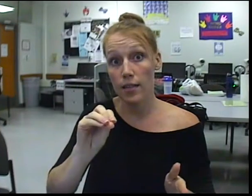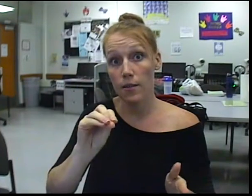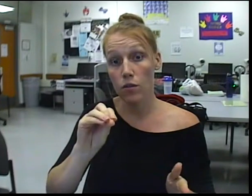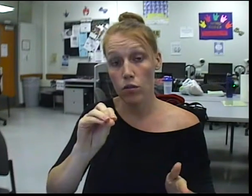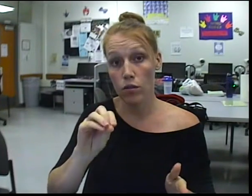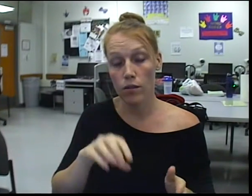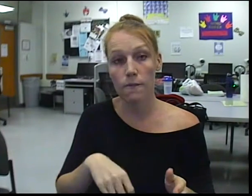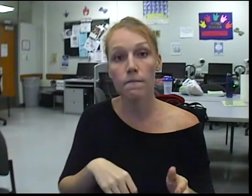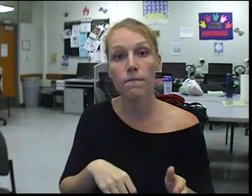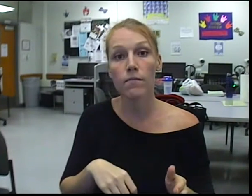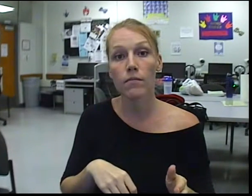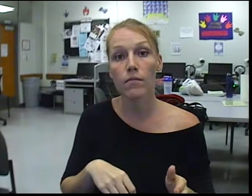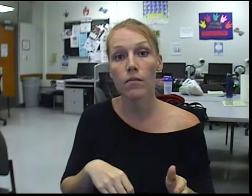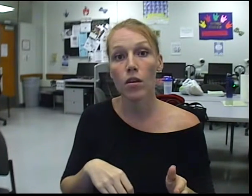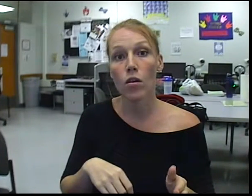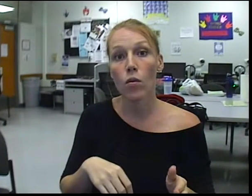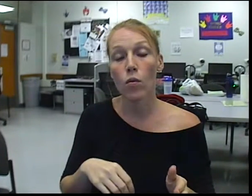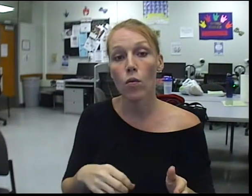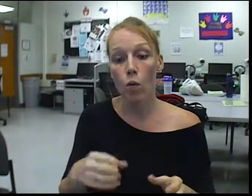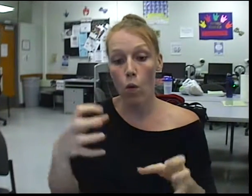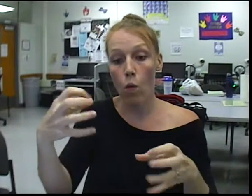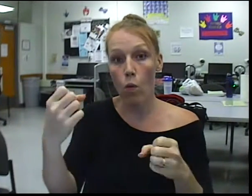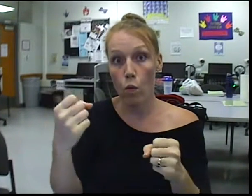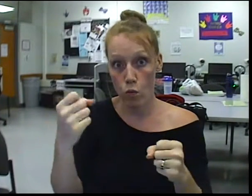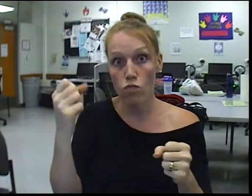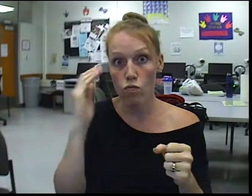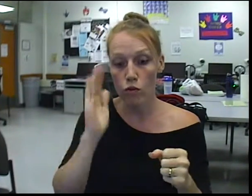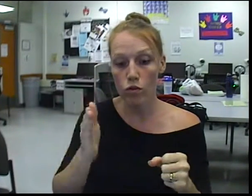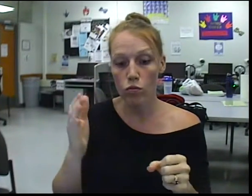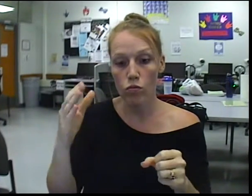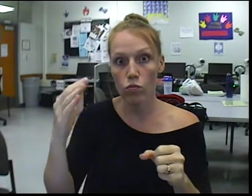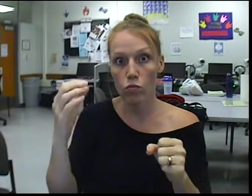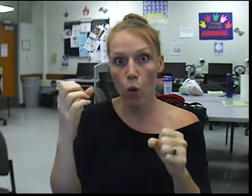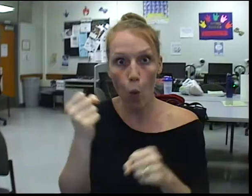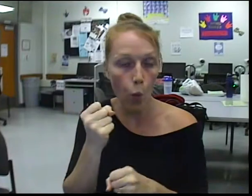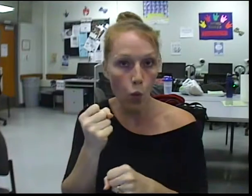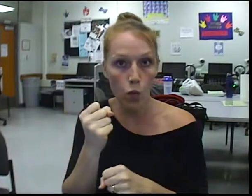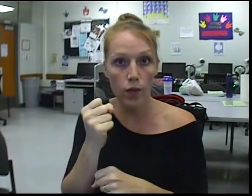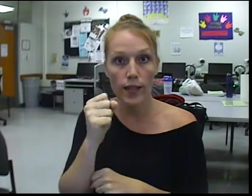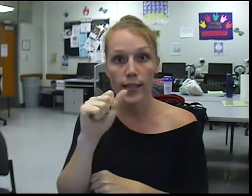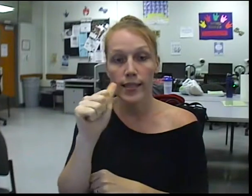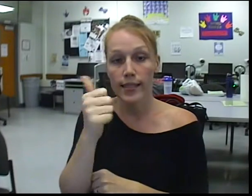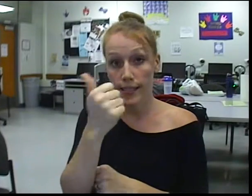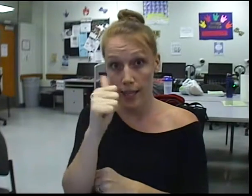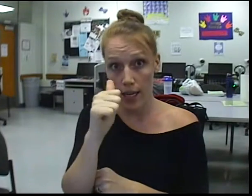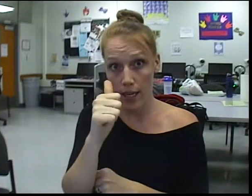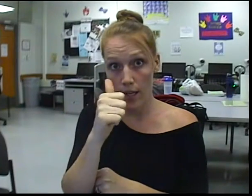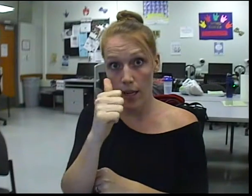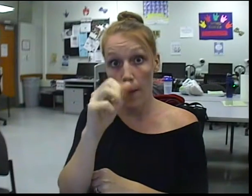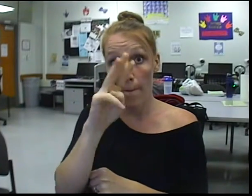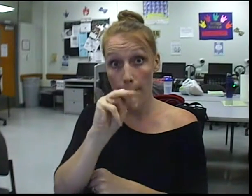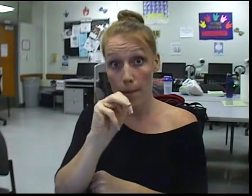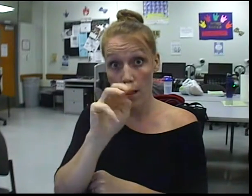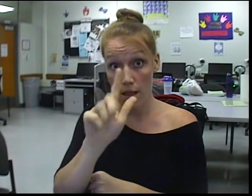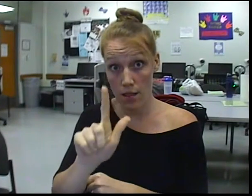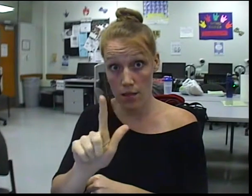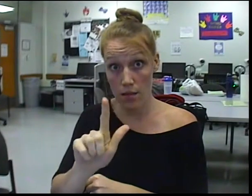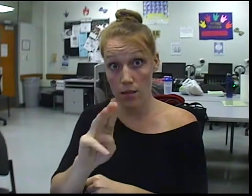10 milliliters of water. At 80 degrees, this box will hold 10 milliliters of water. Now,